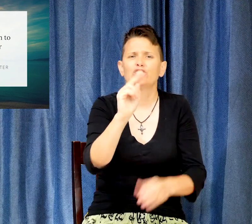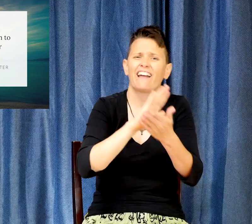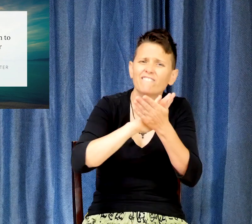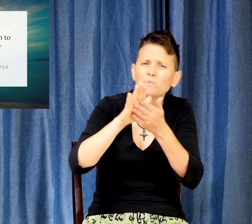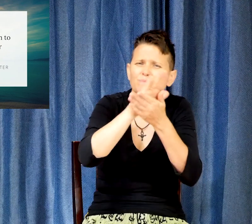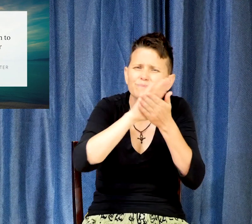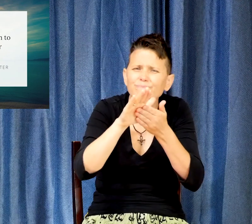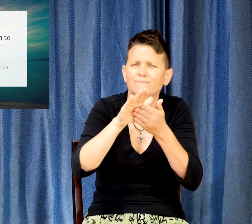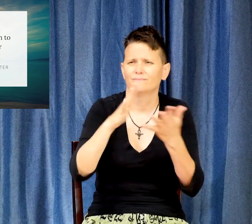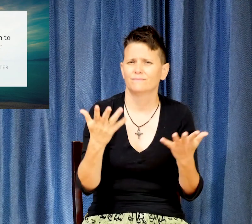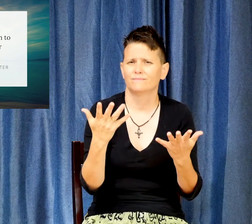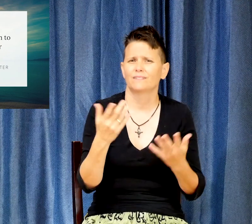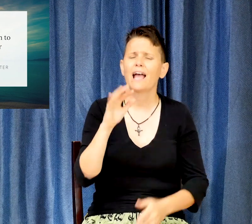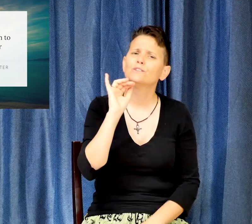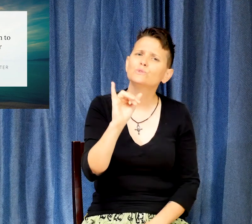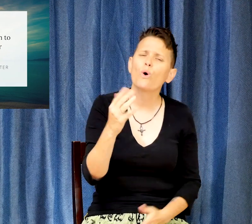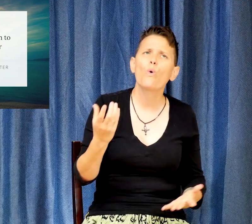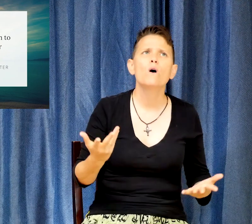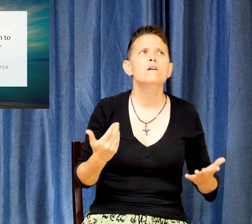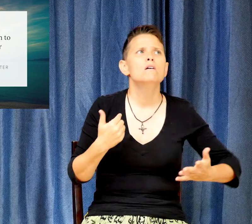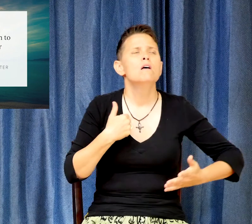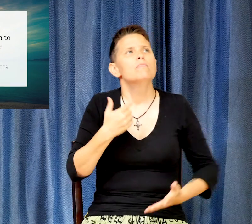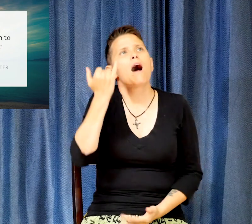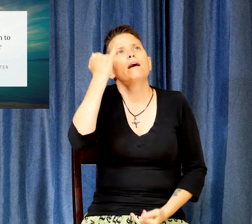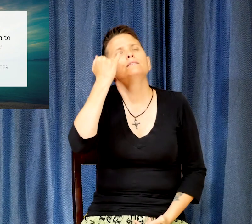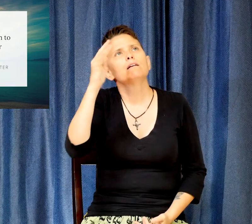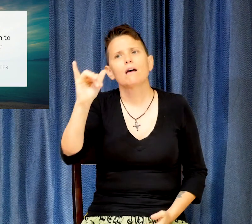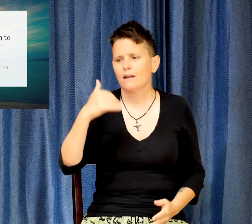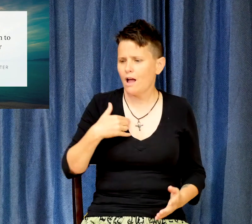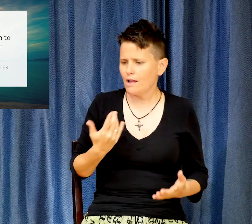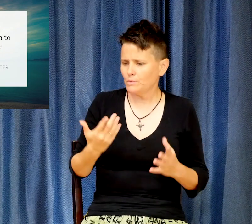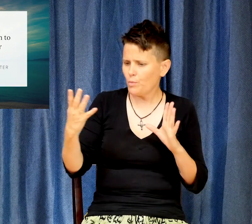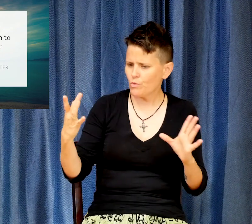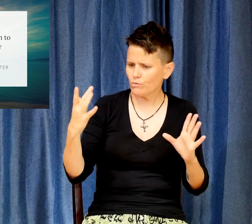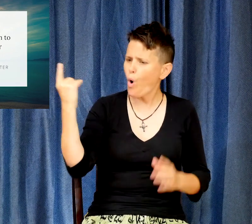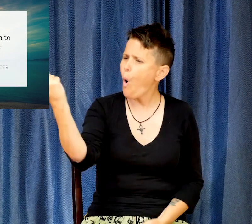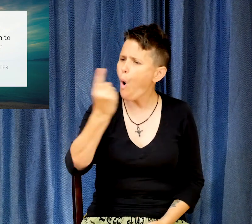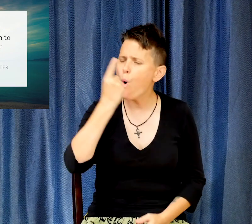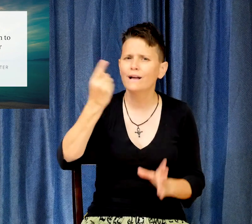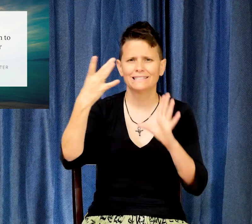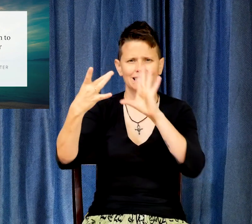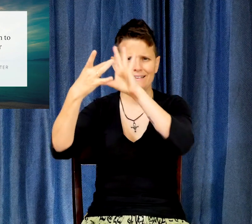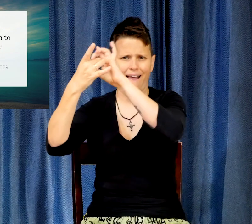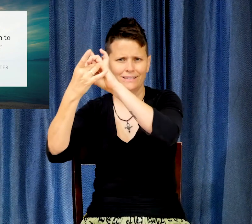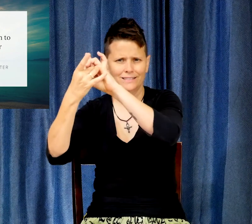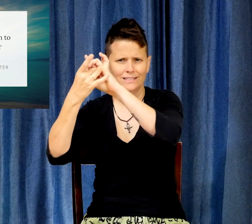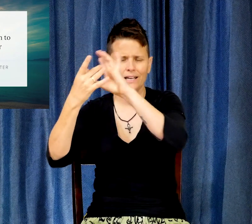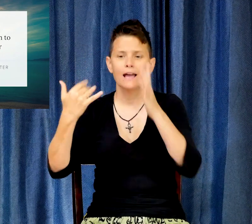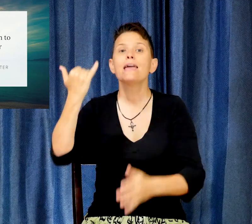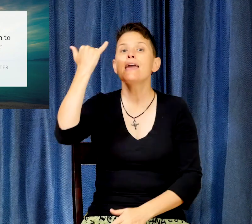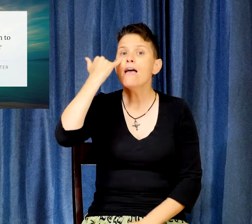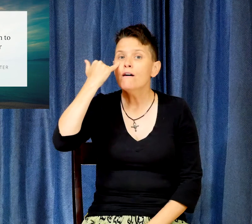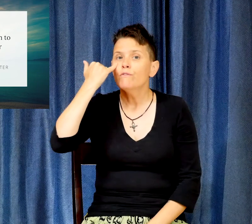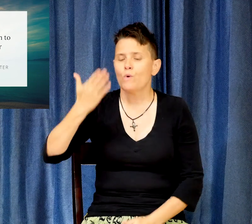This idea that we can be connected at all times to the divine if we allow ourselves to